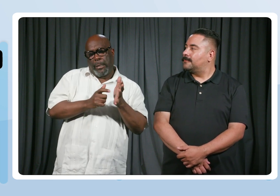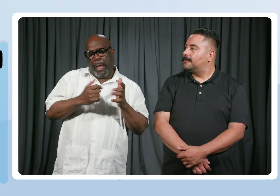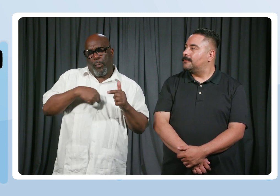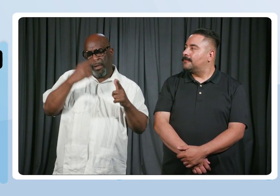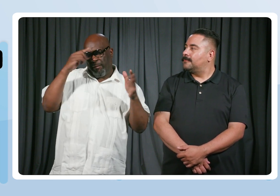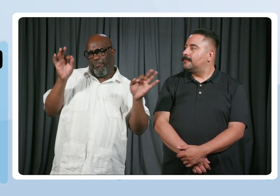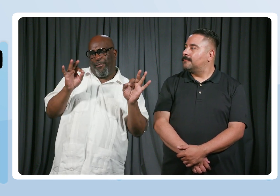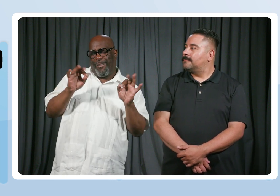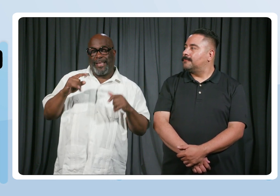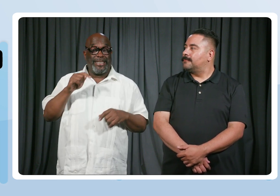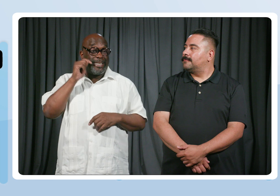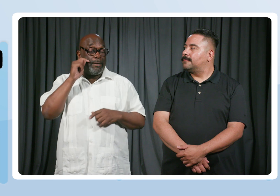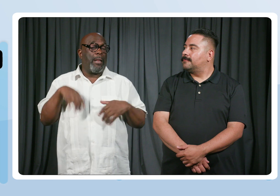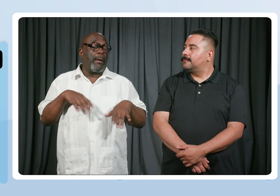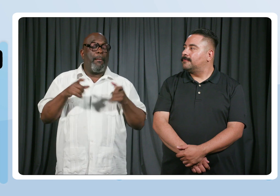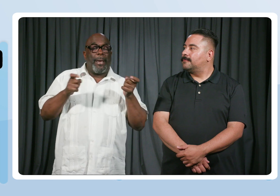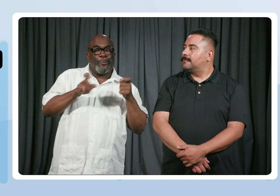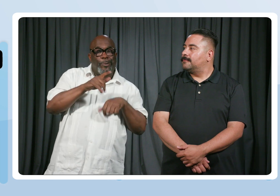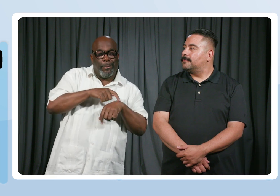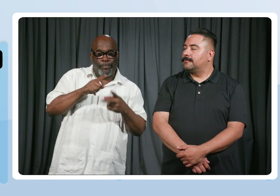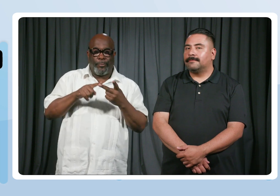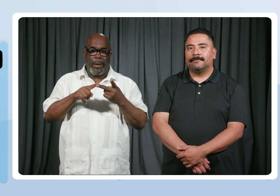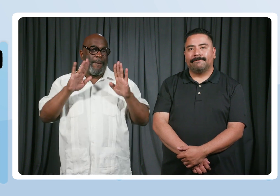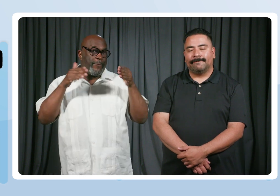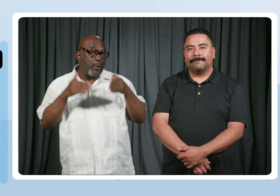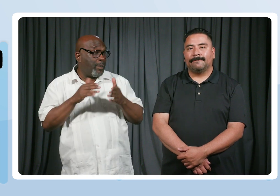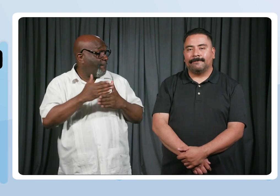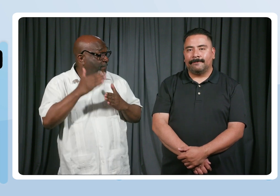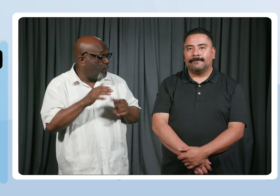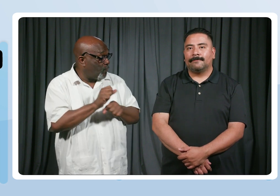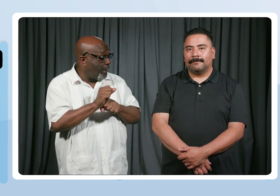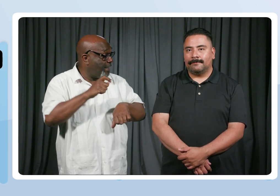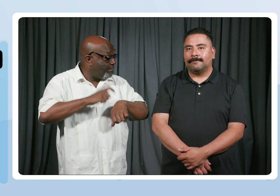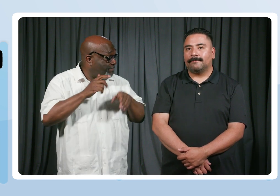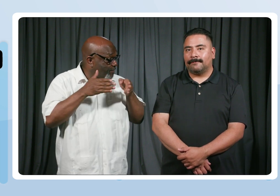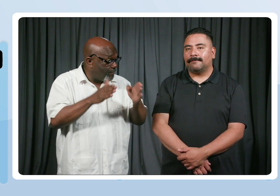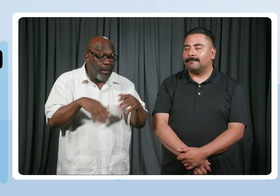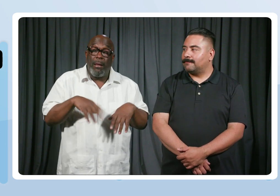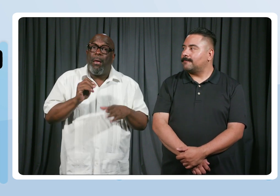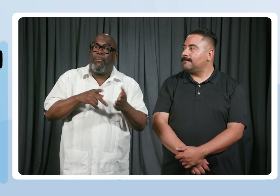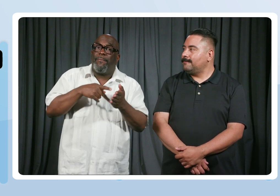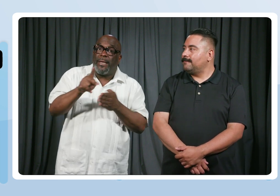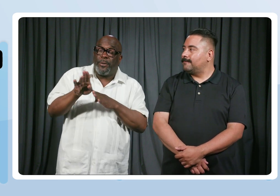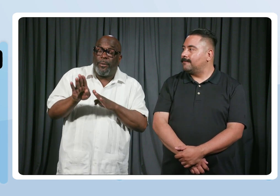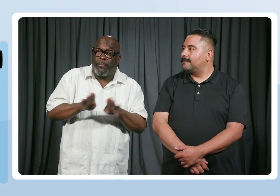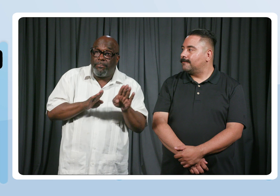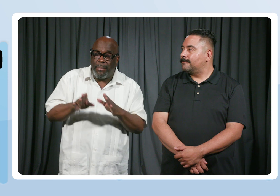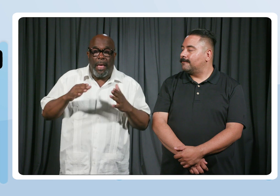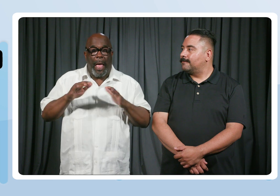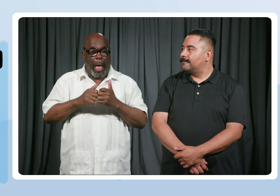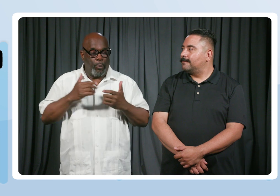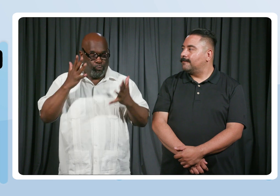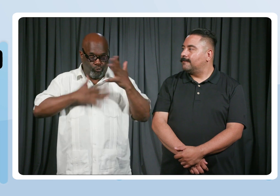as a teenager. Time management, focus on, getting things done on a timely manner, professionalism, how you